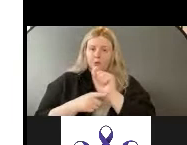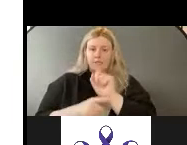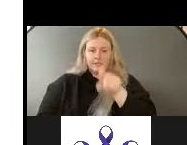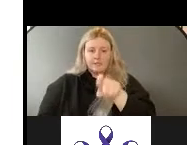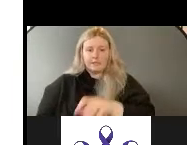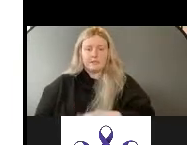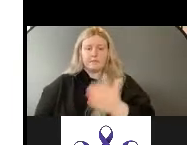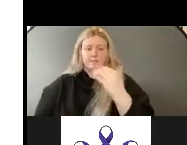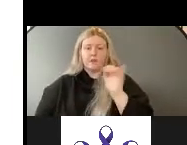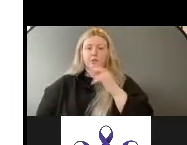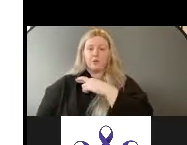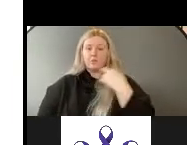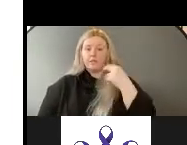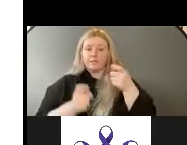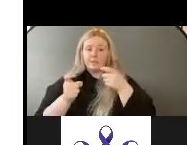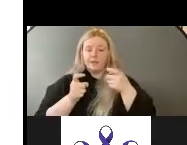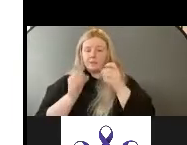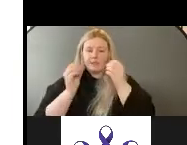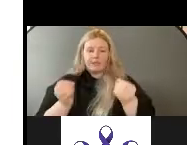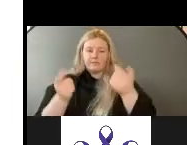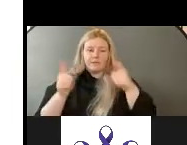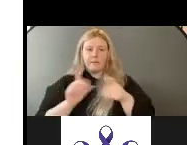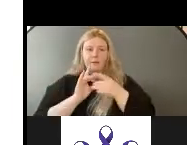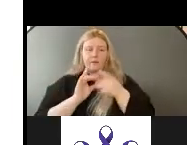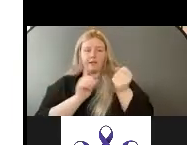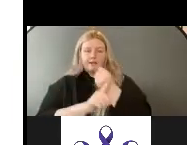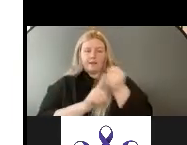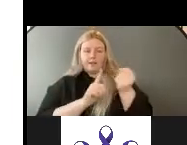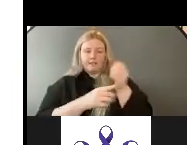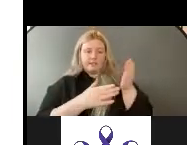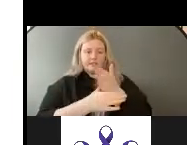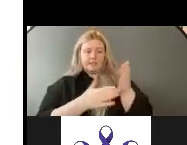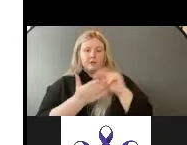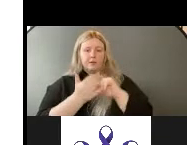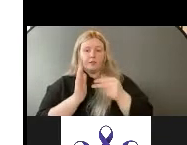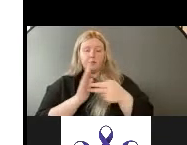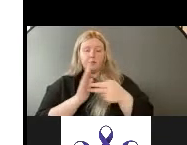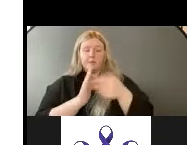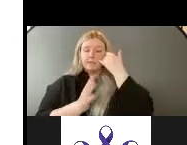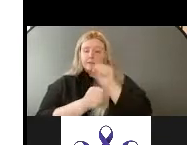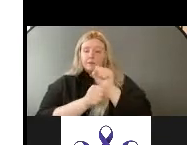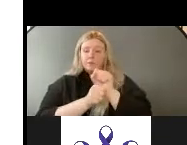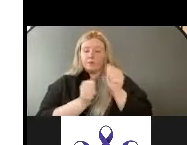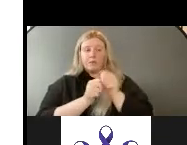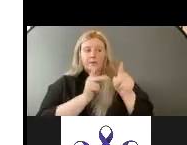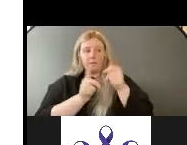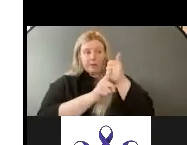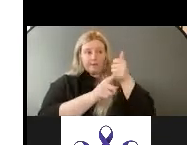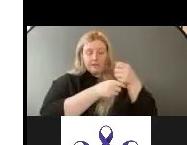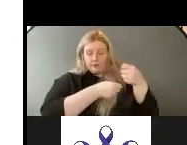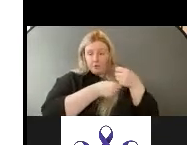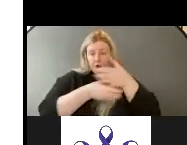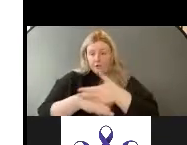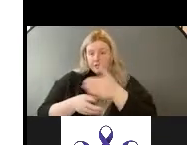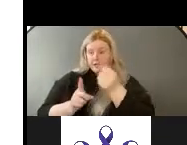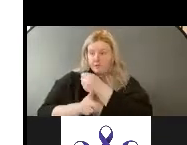management that's happening anywhere on the violence spectrum, which means working with the people who are causing the harm to change